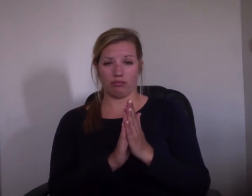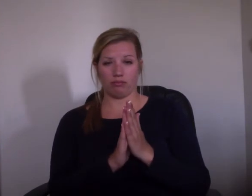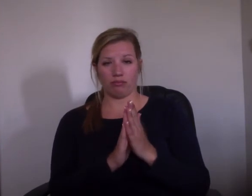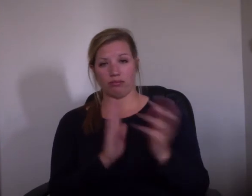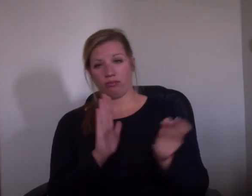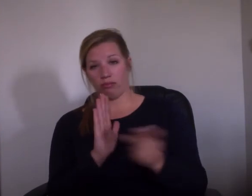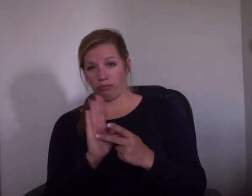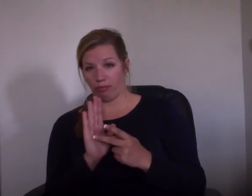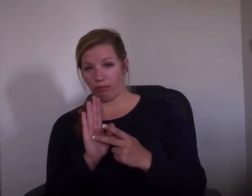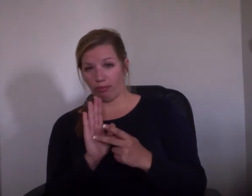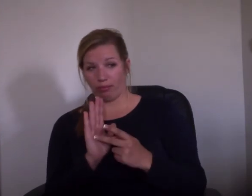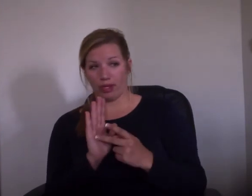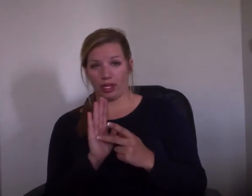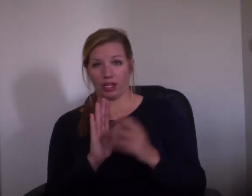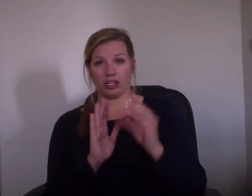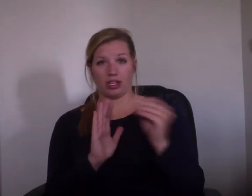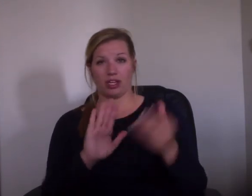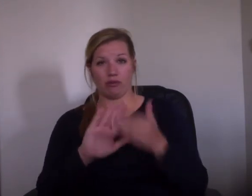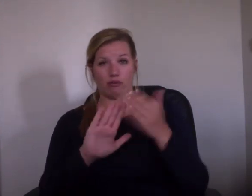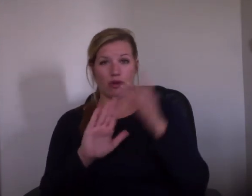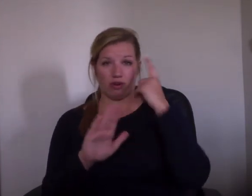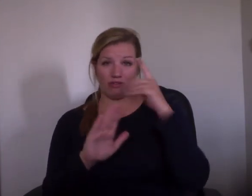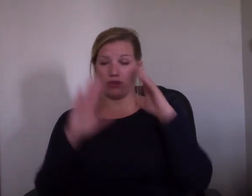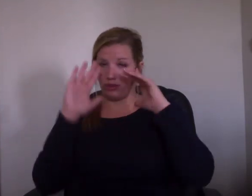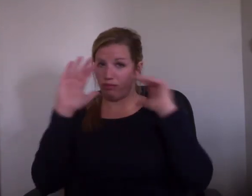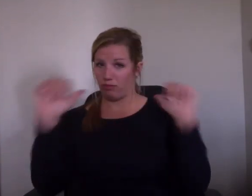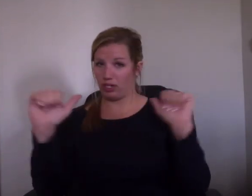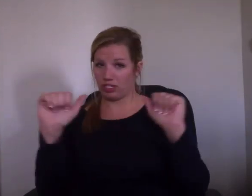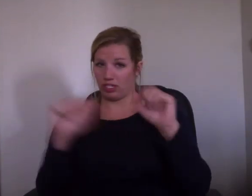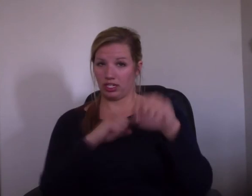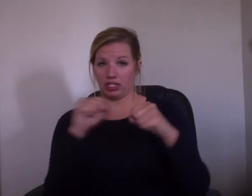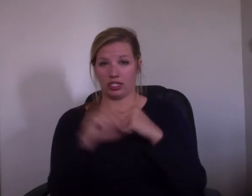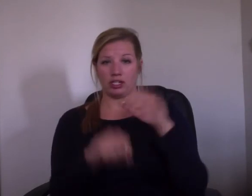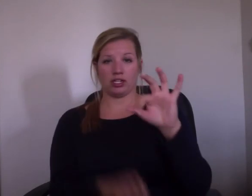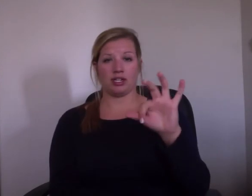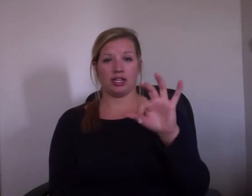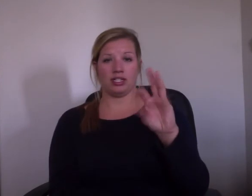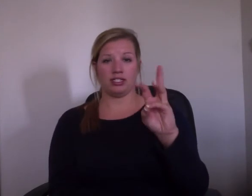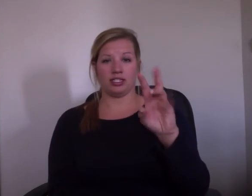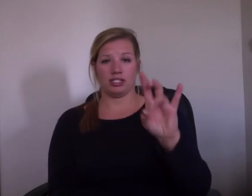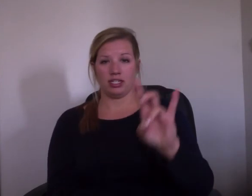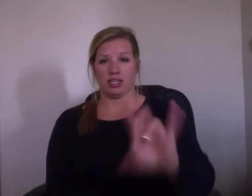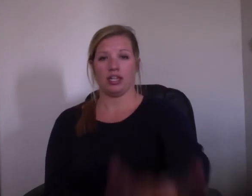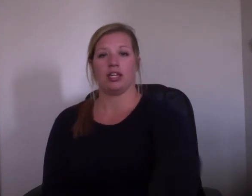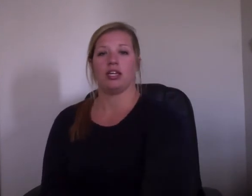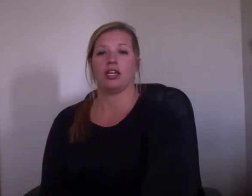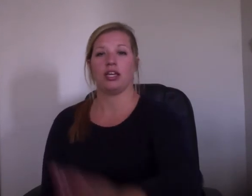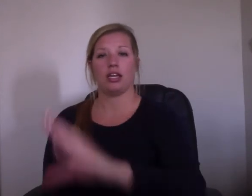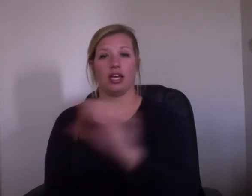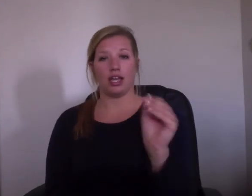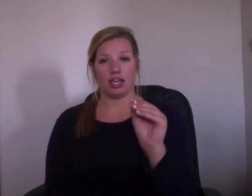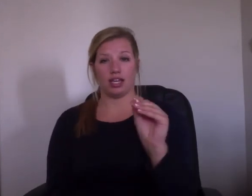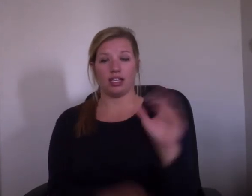politics, and run for the presidency in 1968 and win. Okay,